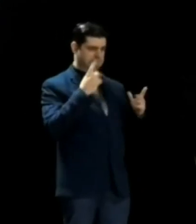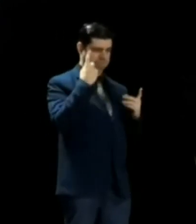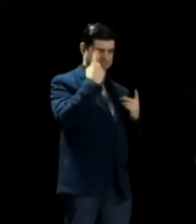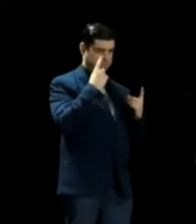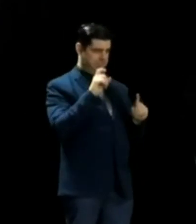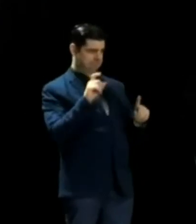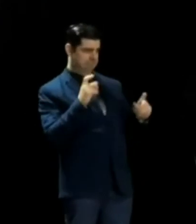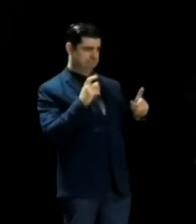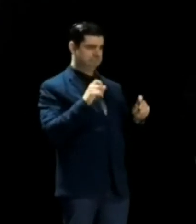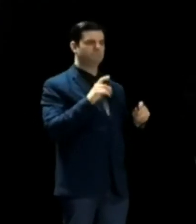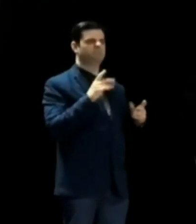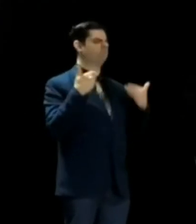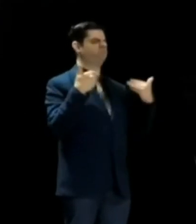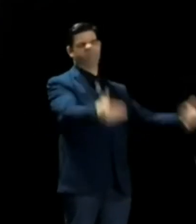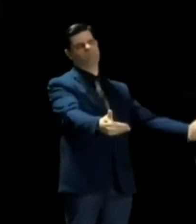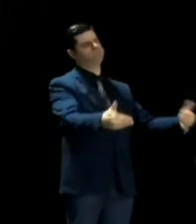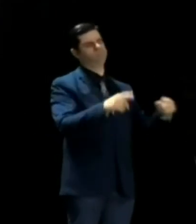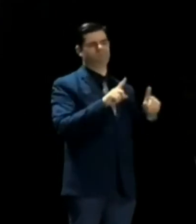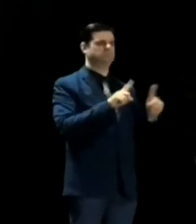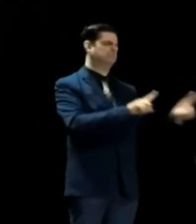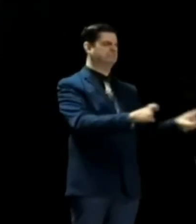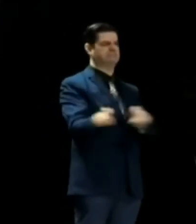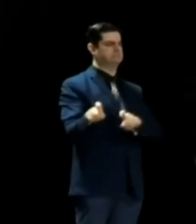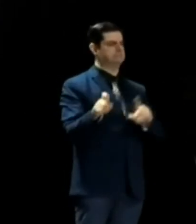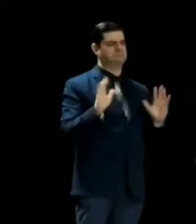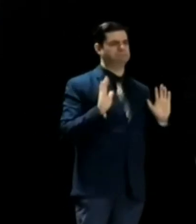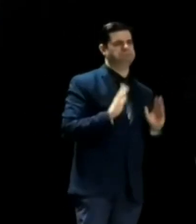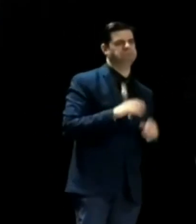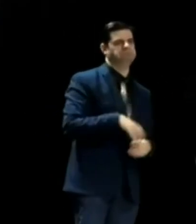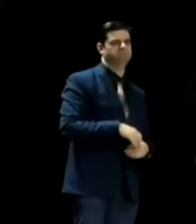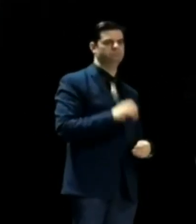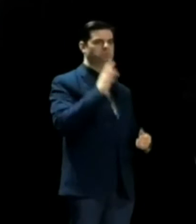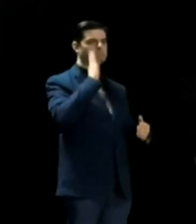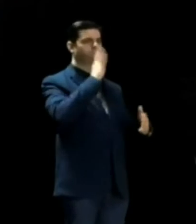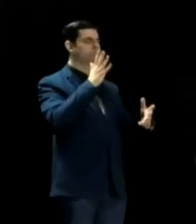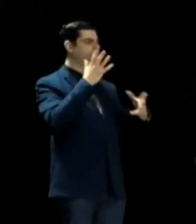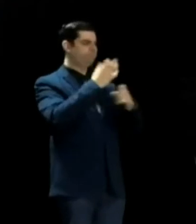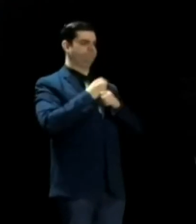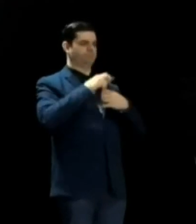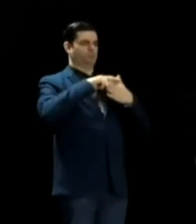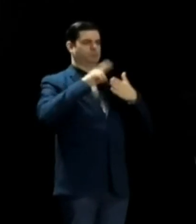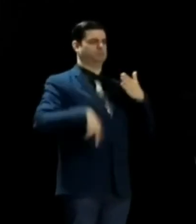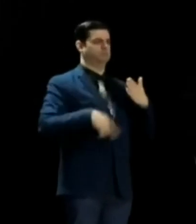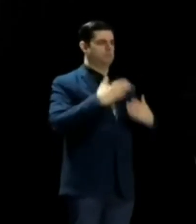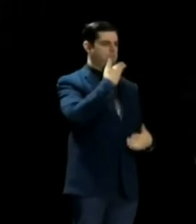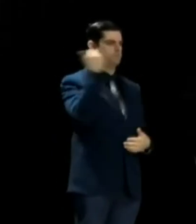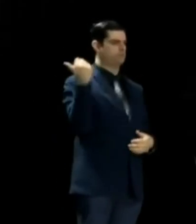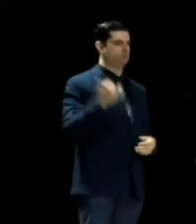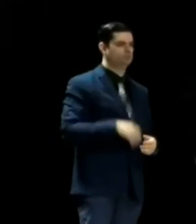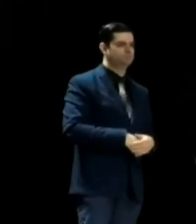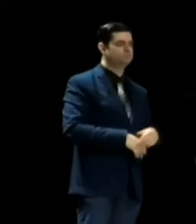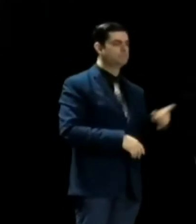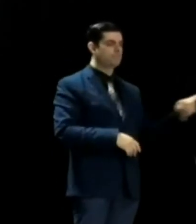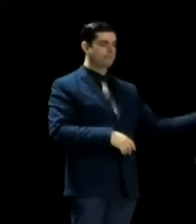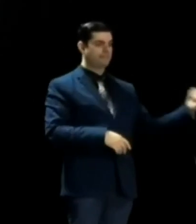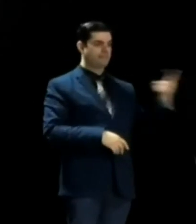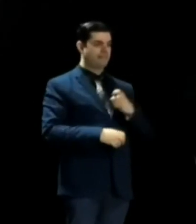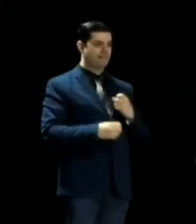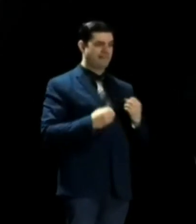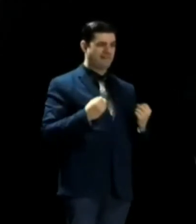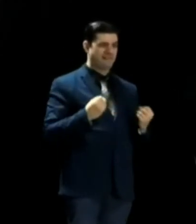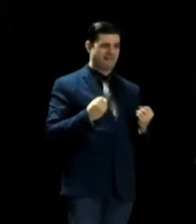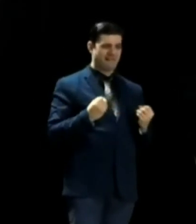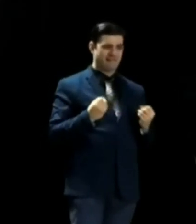buildings and working to get the information to the residents. Many of whom probably don't drive, right? How are Many of them